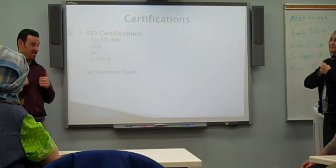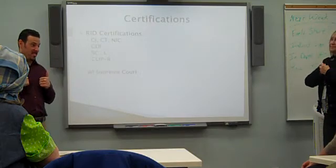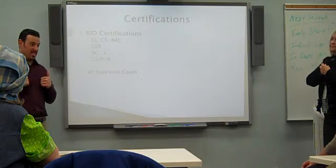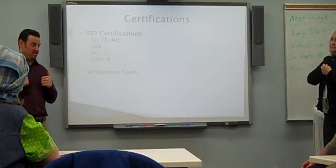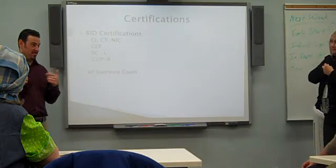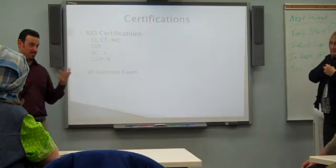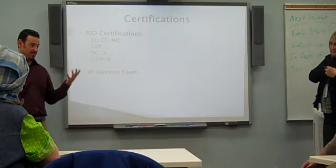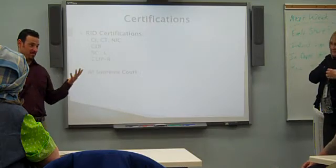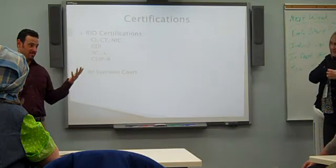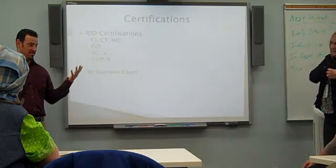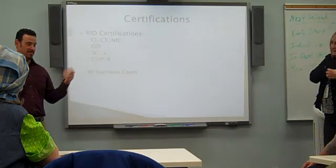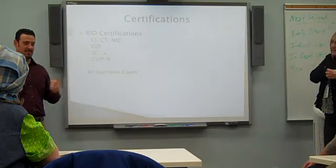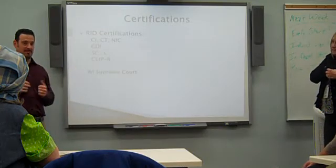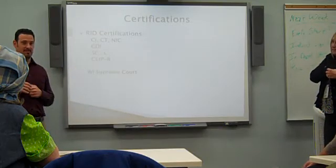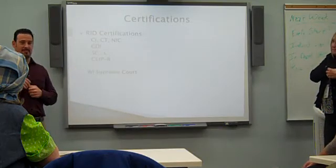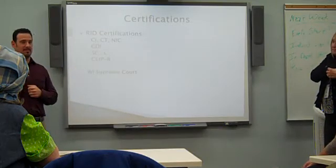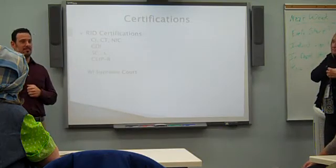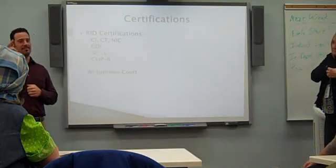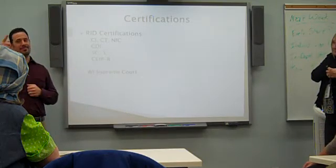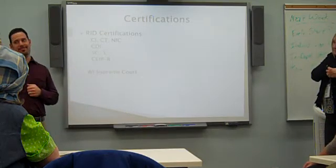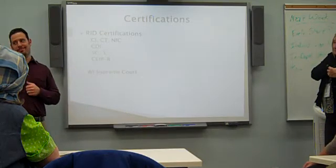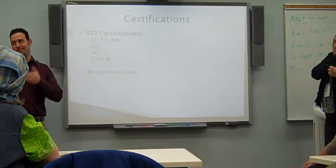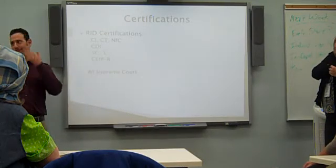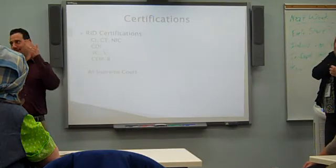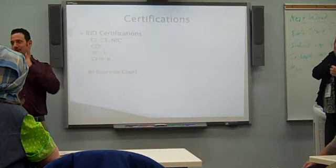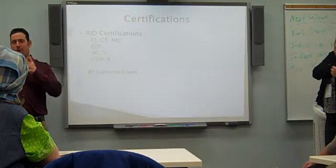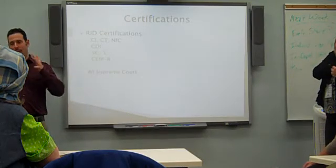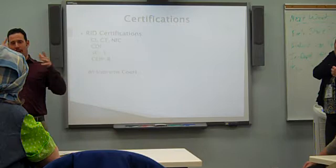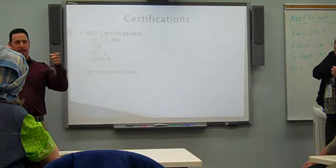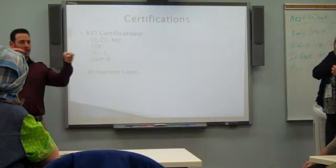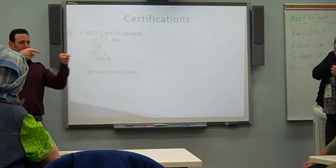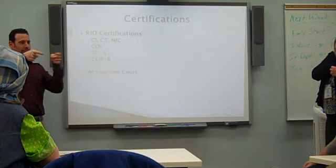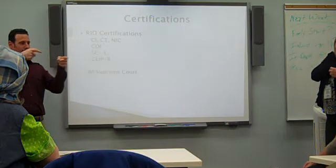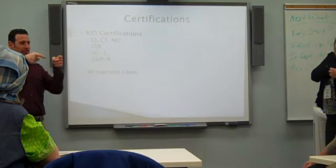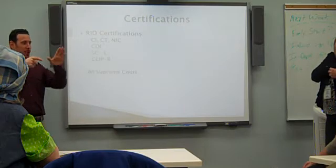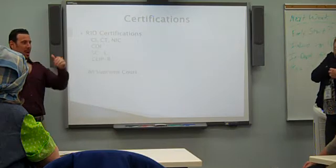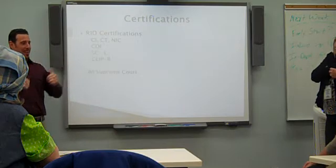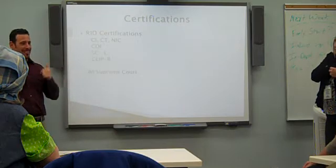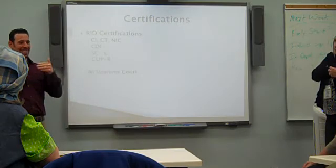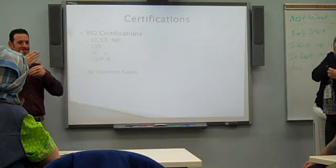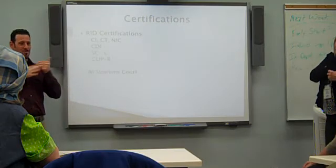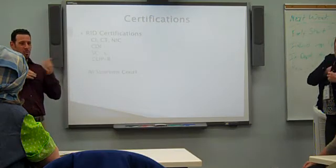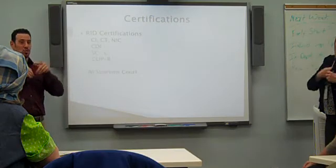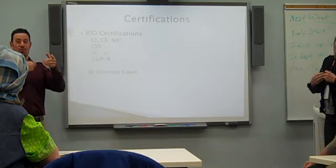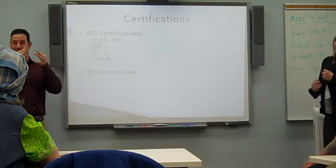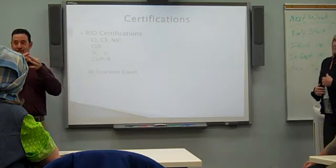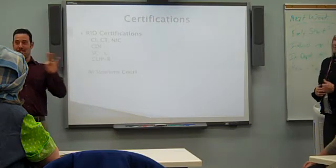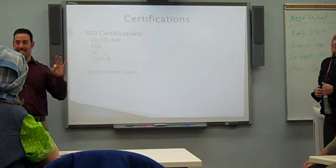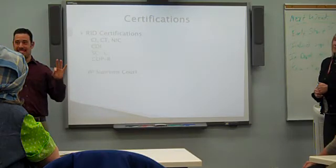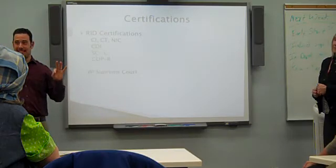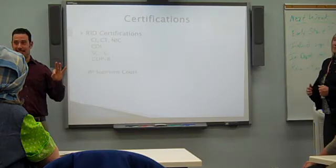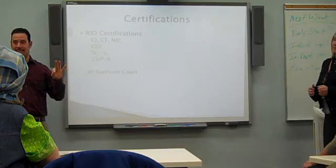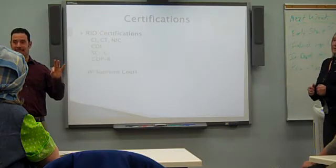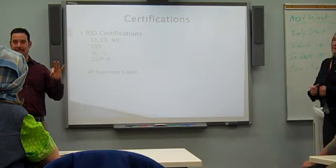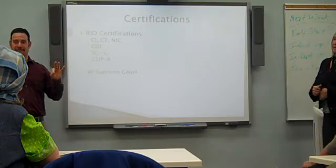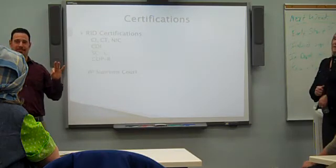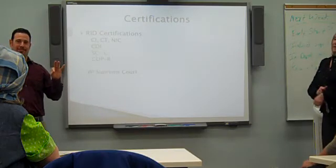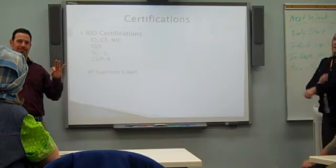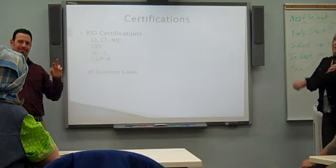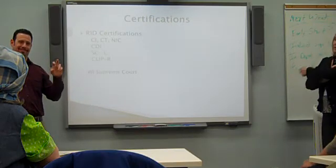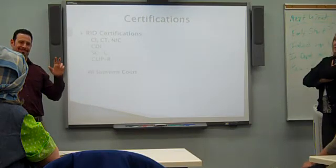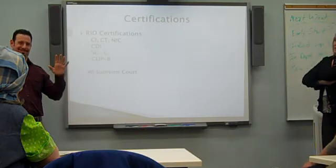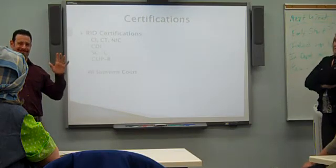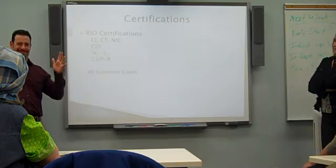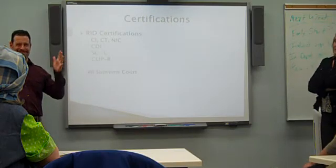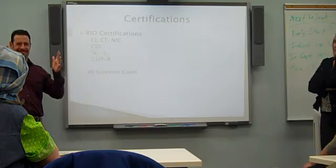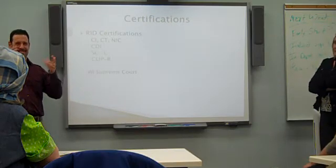You've lost a lot of permissions with your life and things, your abilities to do. They pretty much control your life, and you're not